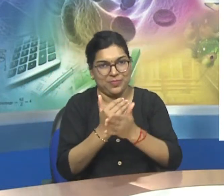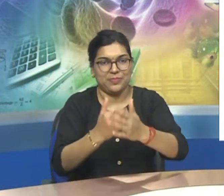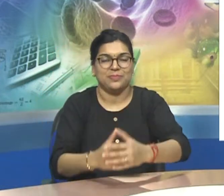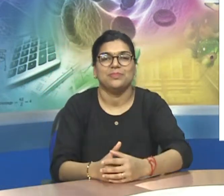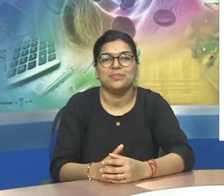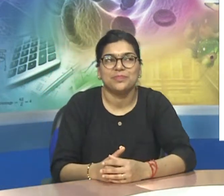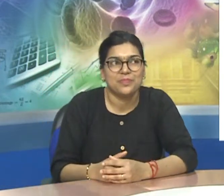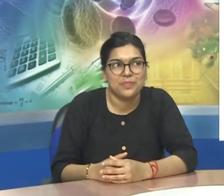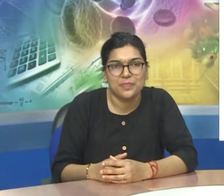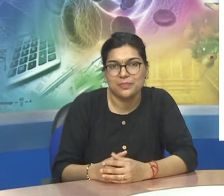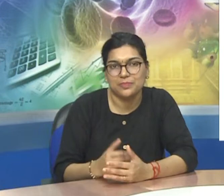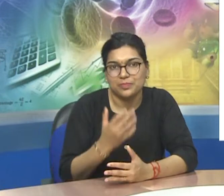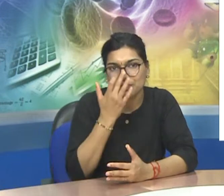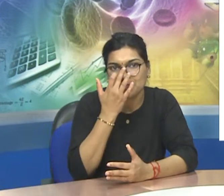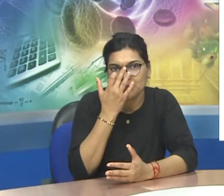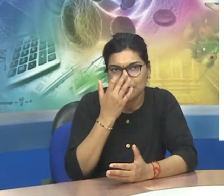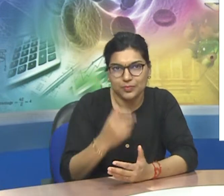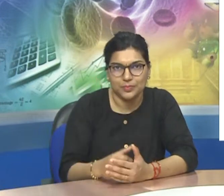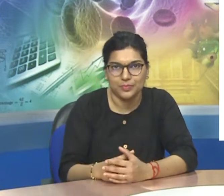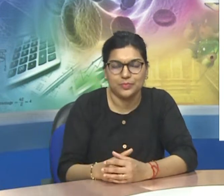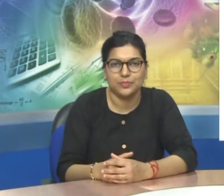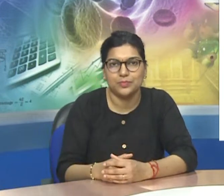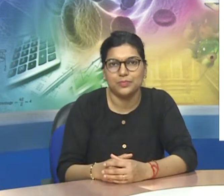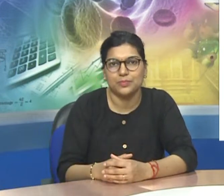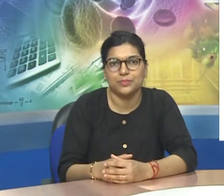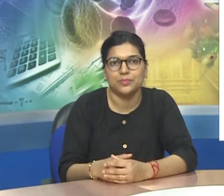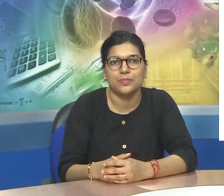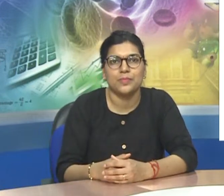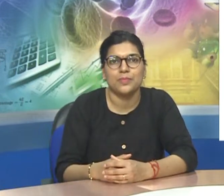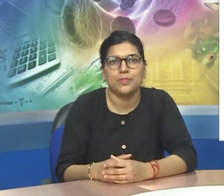lights and radio, TV, then it should be switched off.